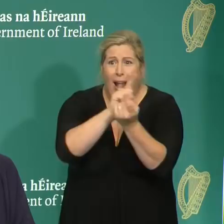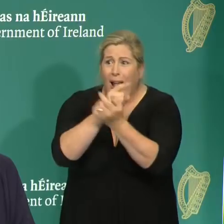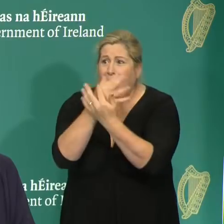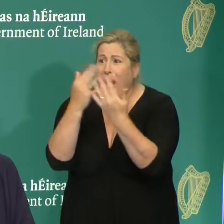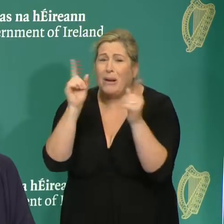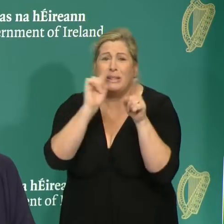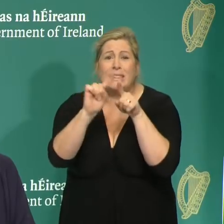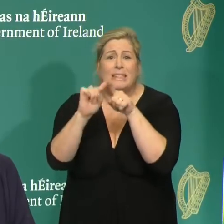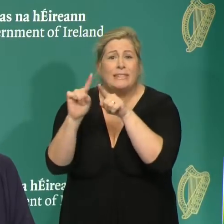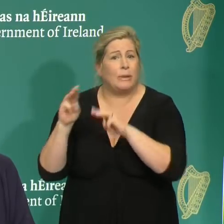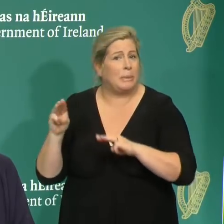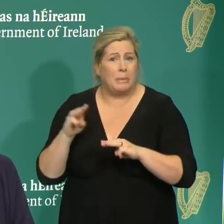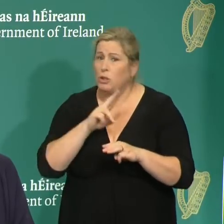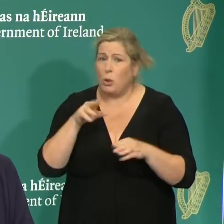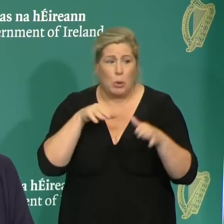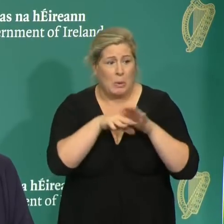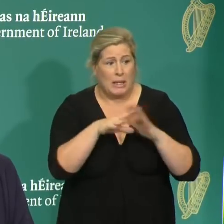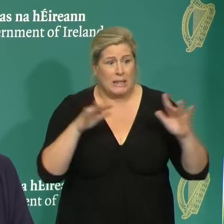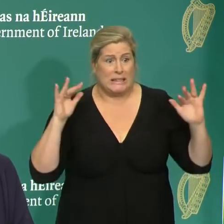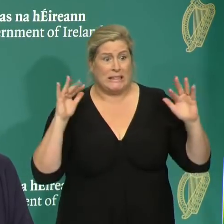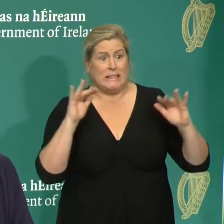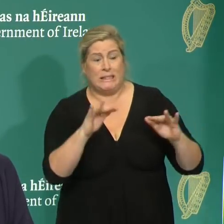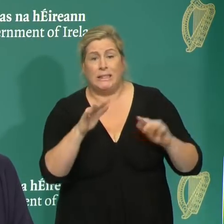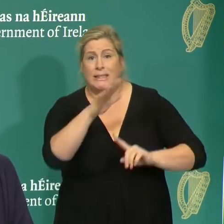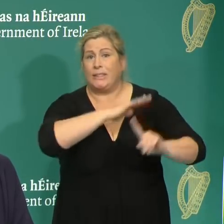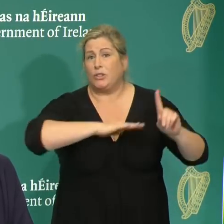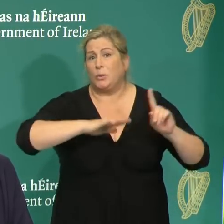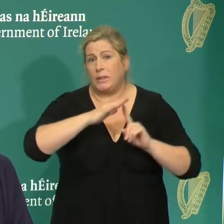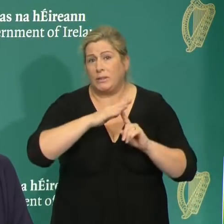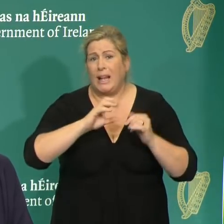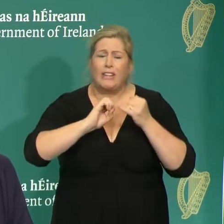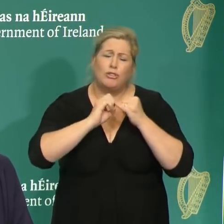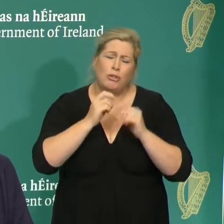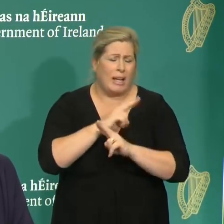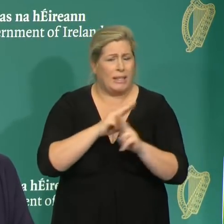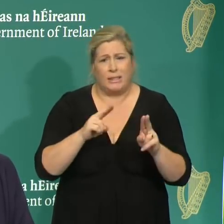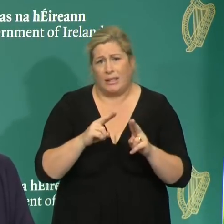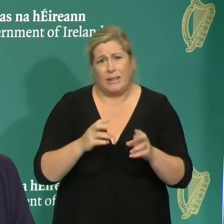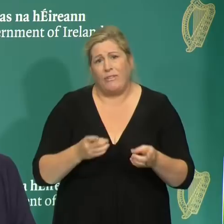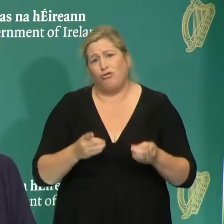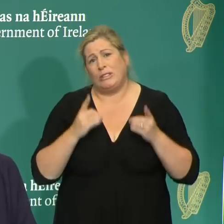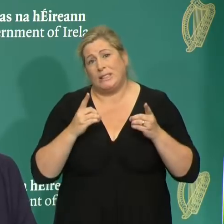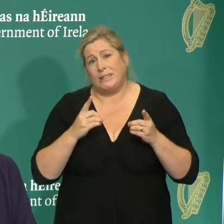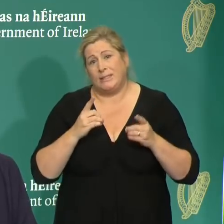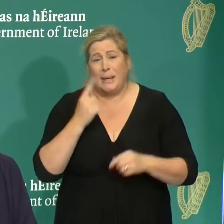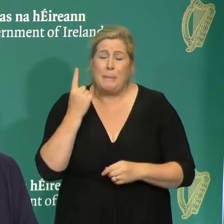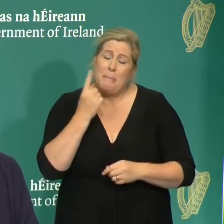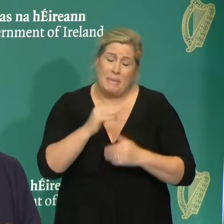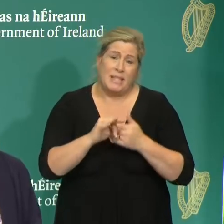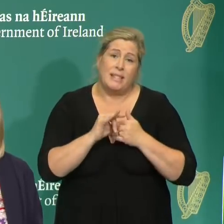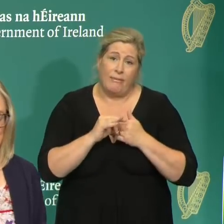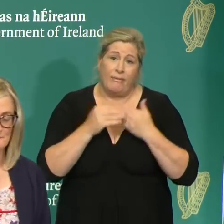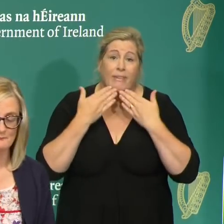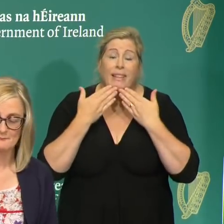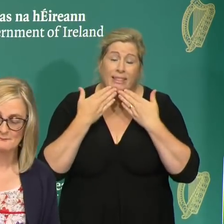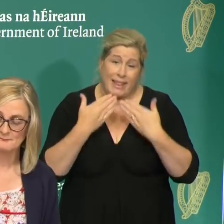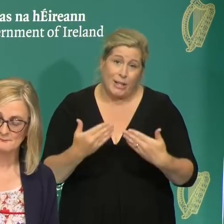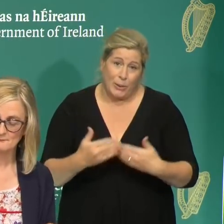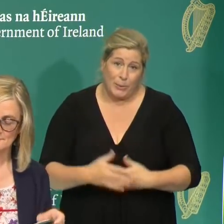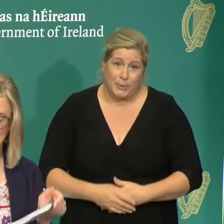don't put yourself in crowded situations, and try not to take risks. Be safe. Thank you.